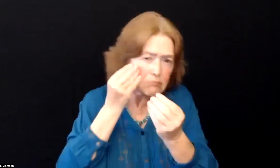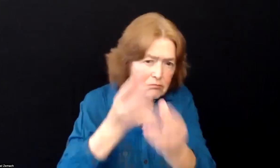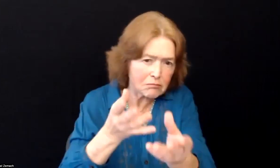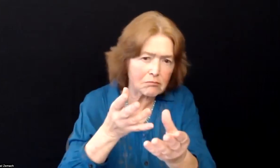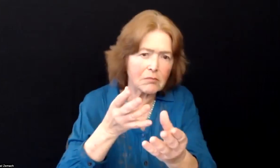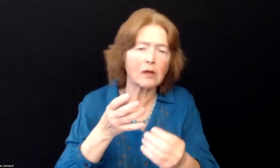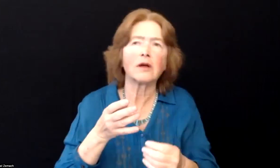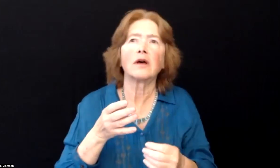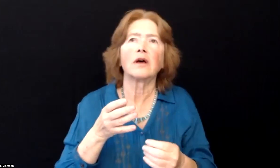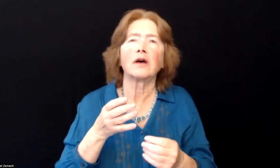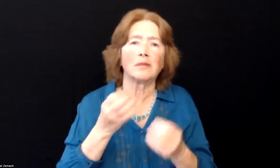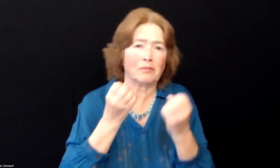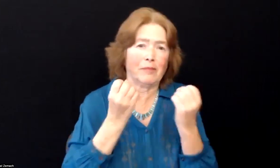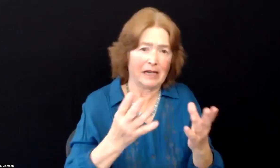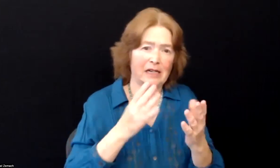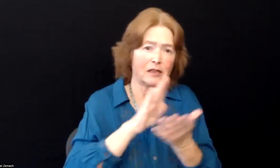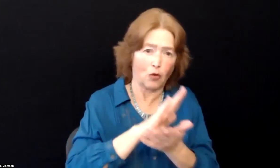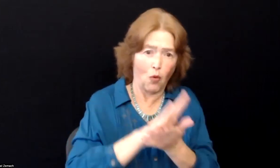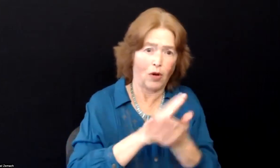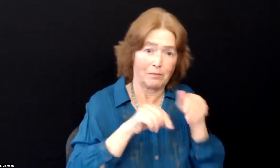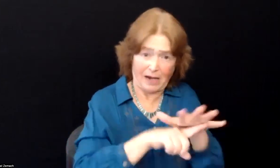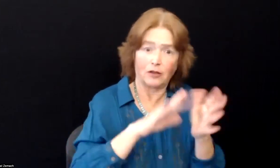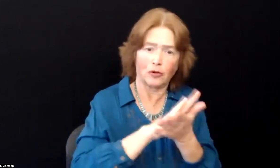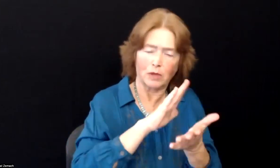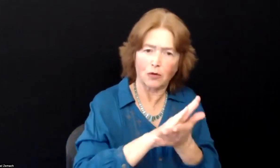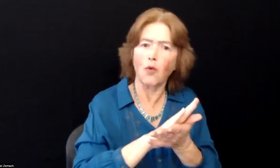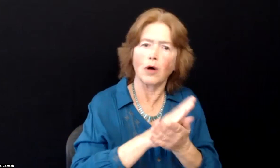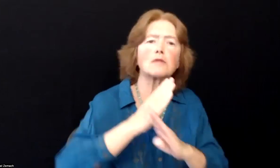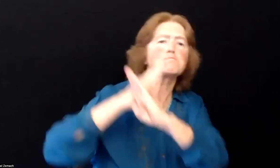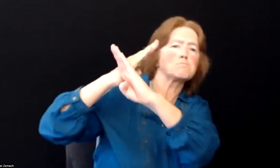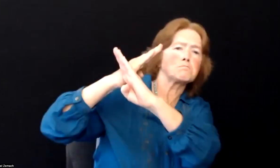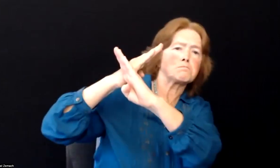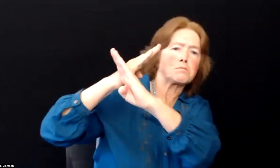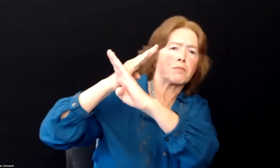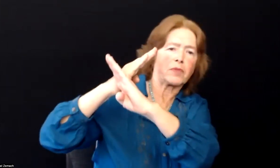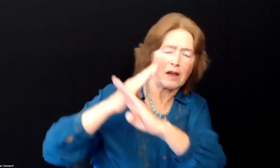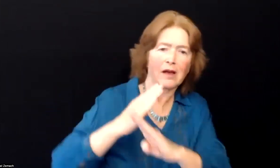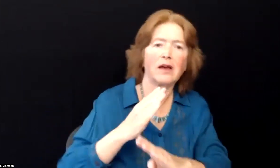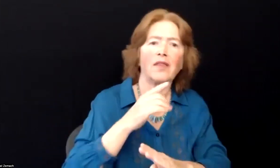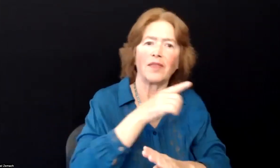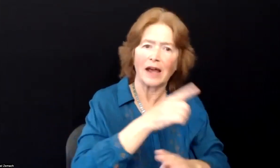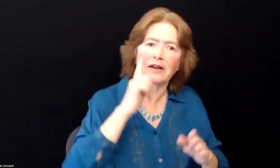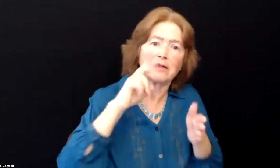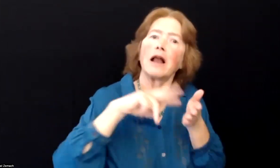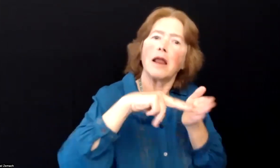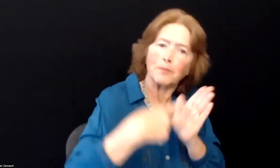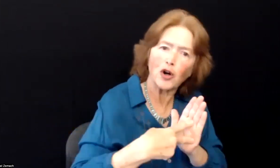So that's wonderful already. A lot of mainstream schools, put barriers against. They